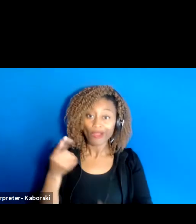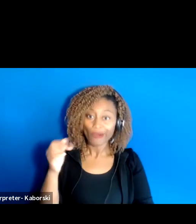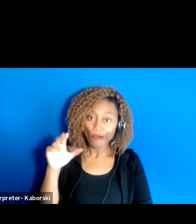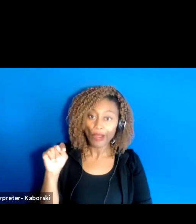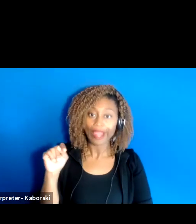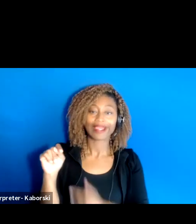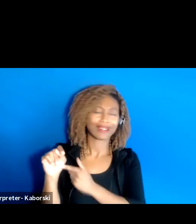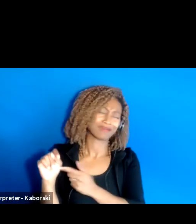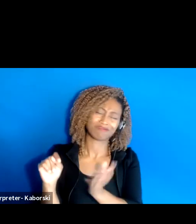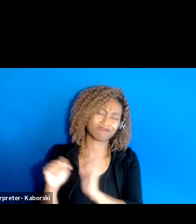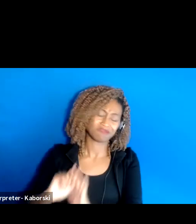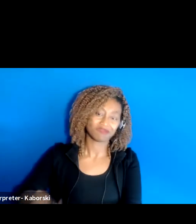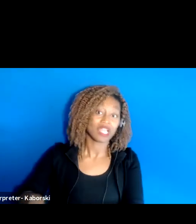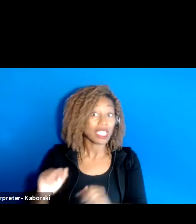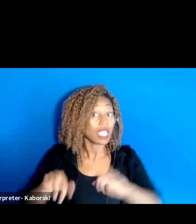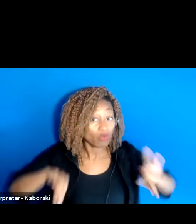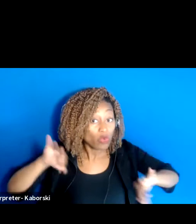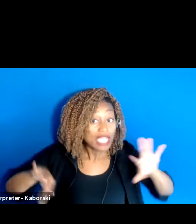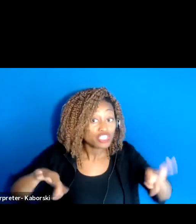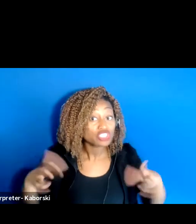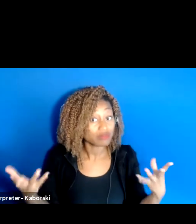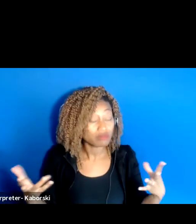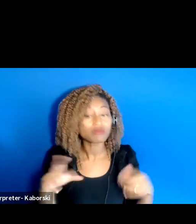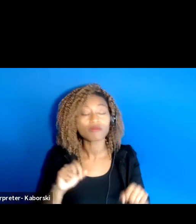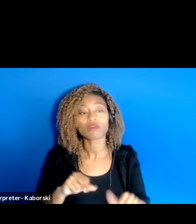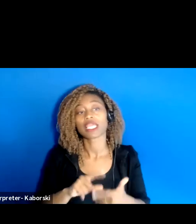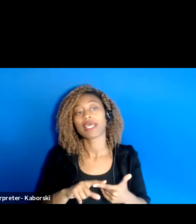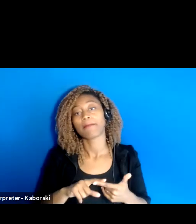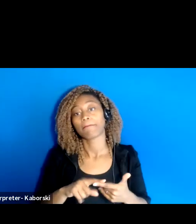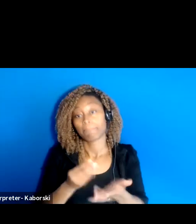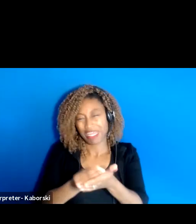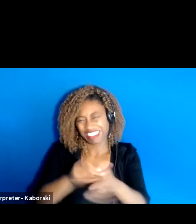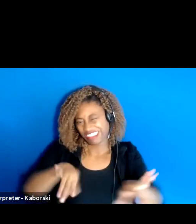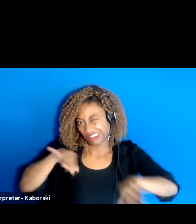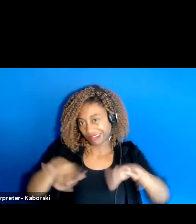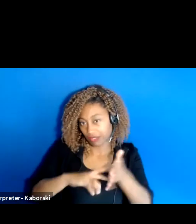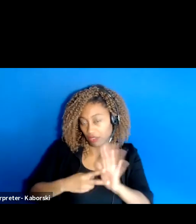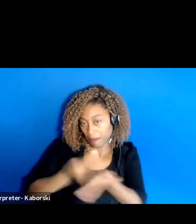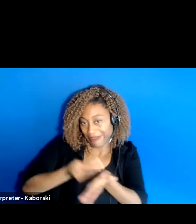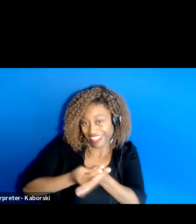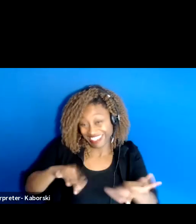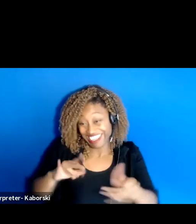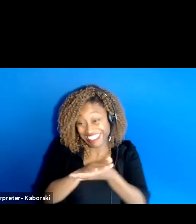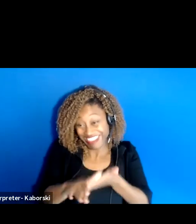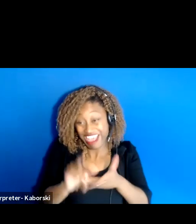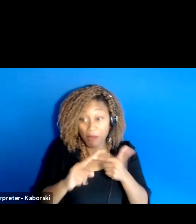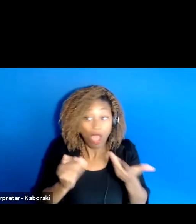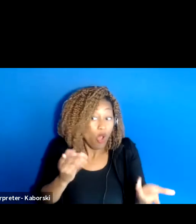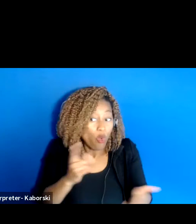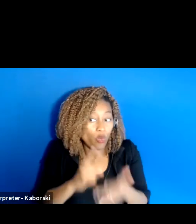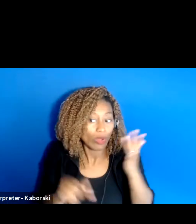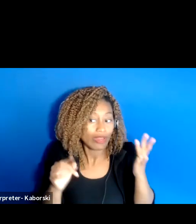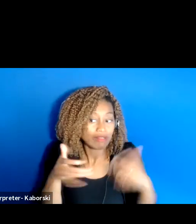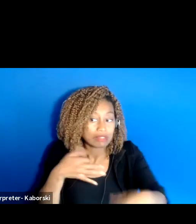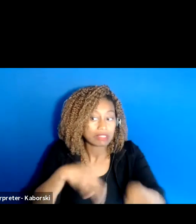could be donations, or monetary donations, of course, are nice, but it could be in-kind